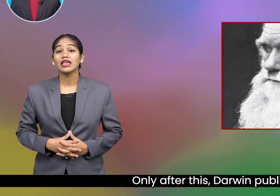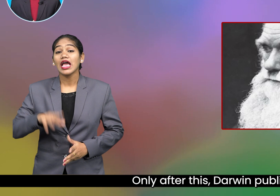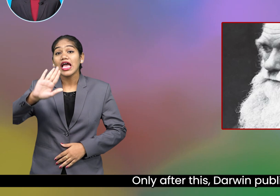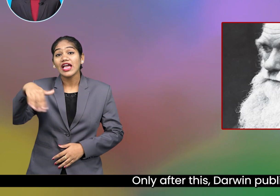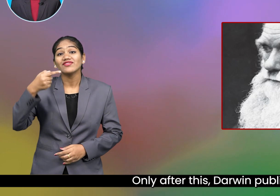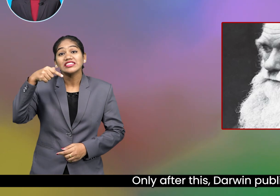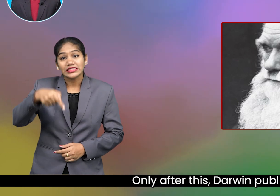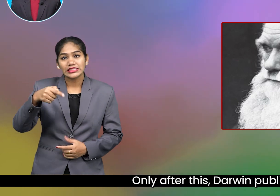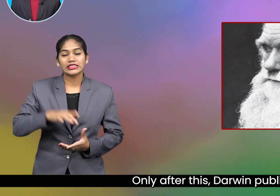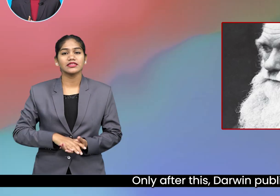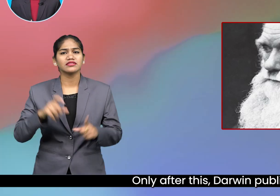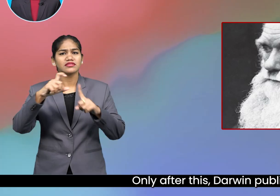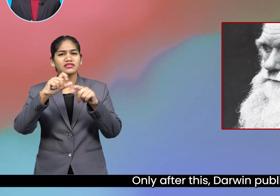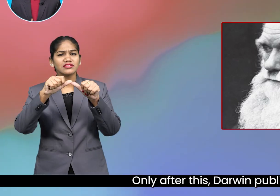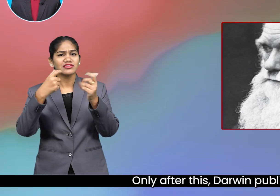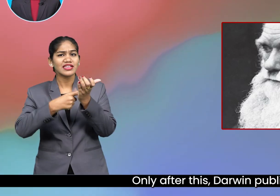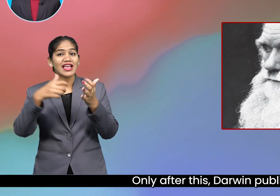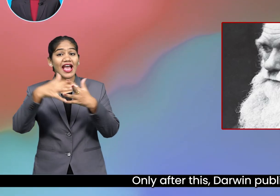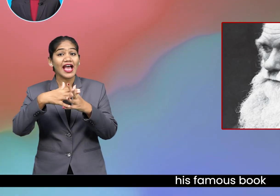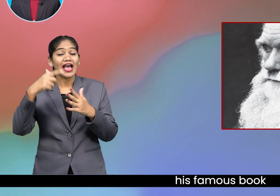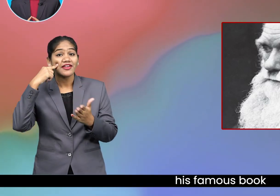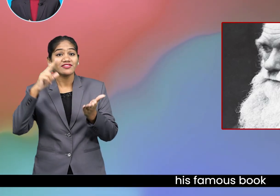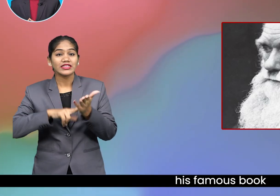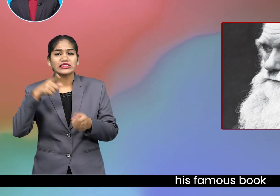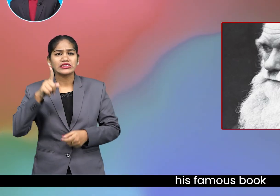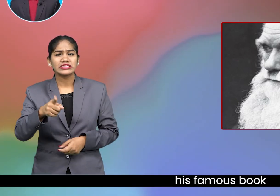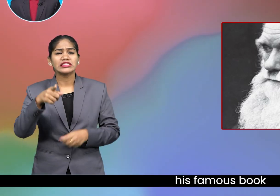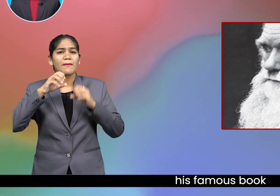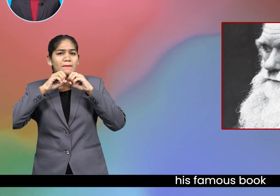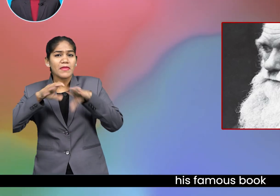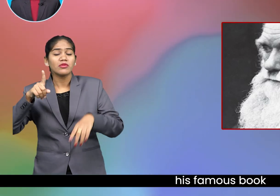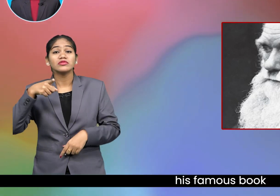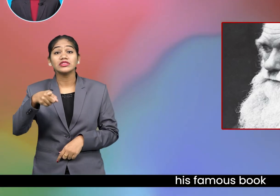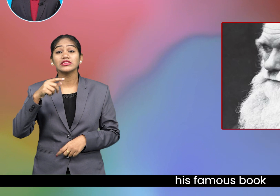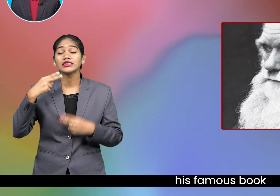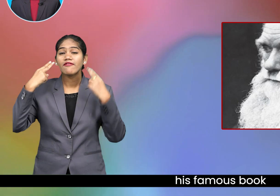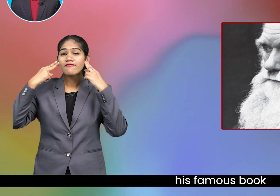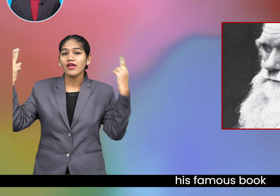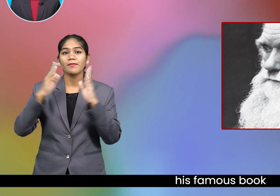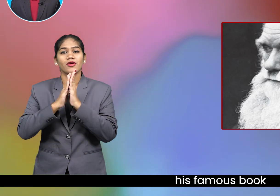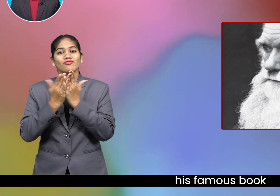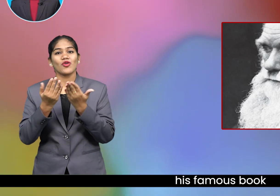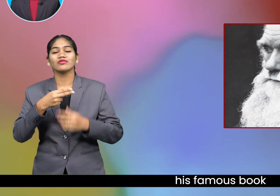Only after this, Darwin published his famous book,